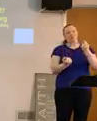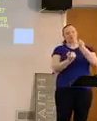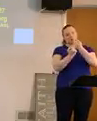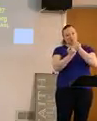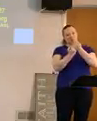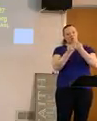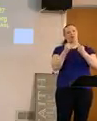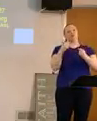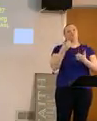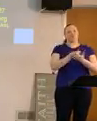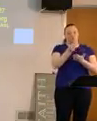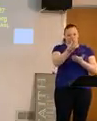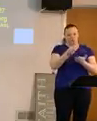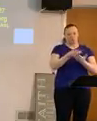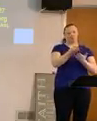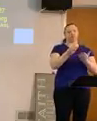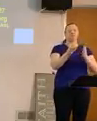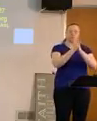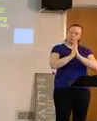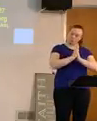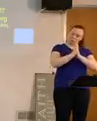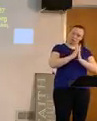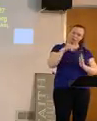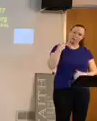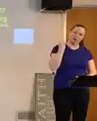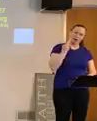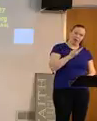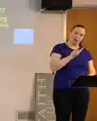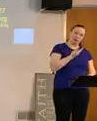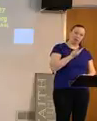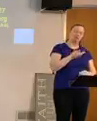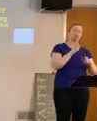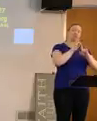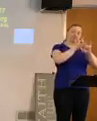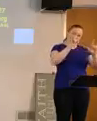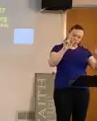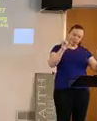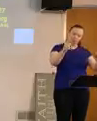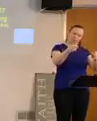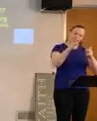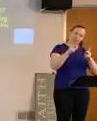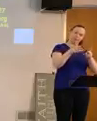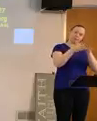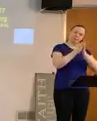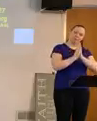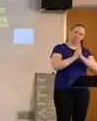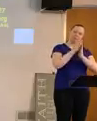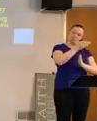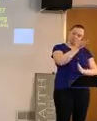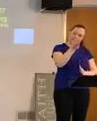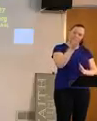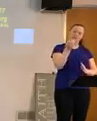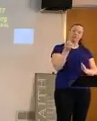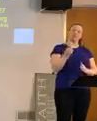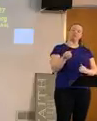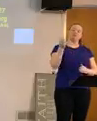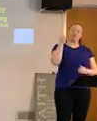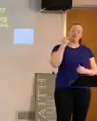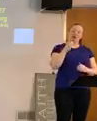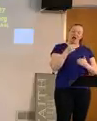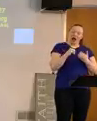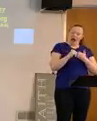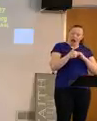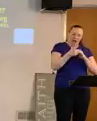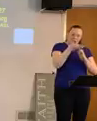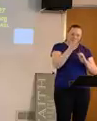Support through giving, through praying for us. And we'd love to have opportunity to pray for you and to hear how God